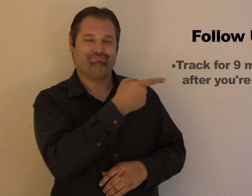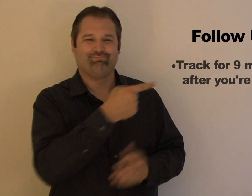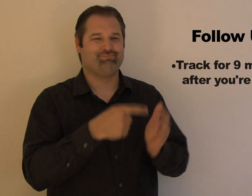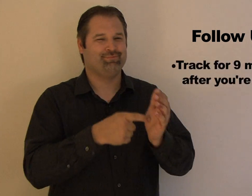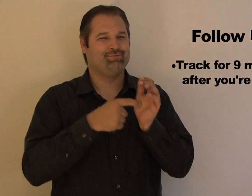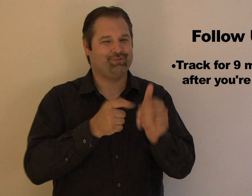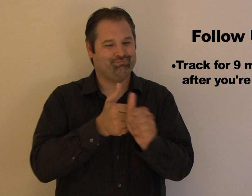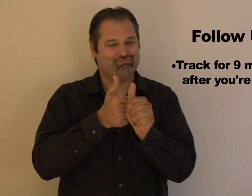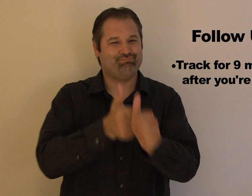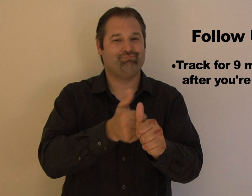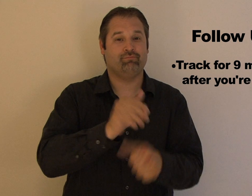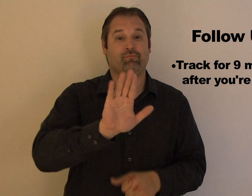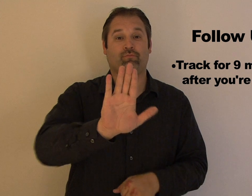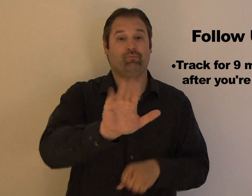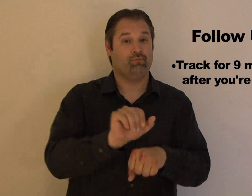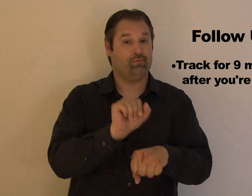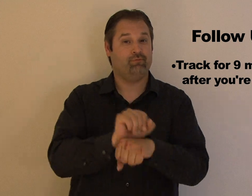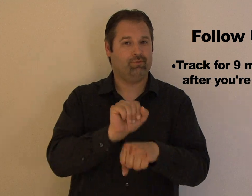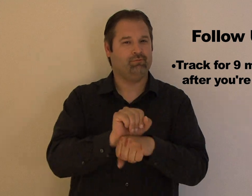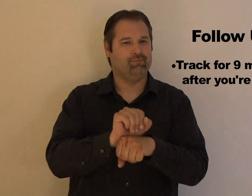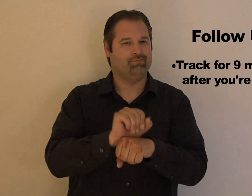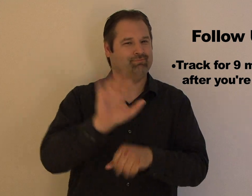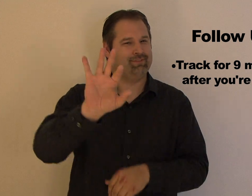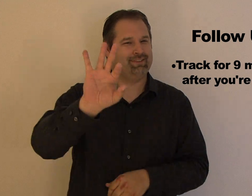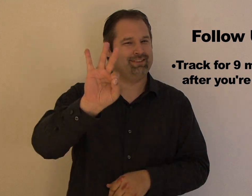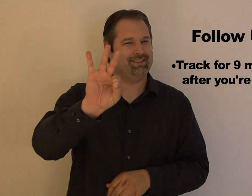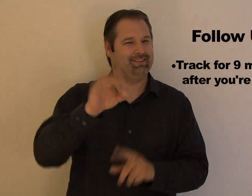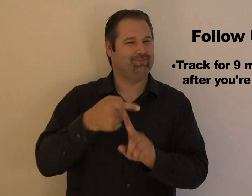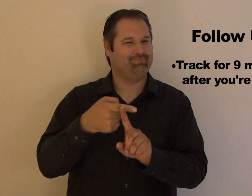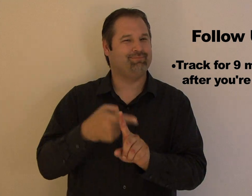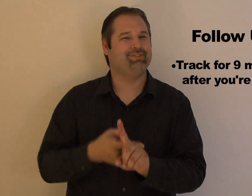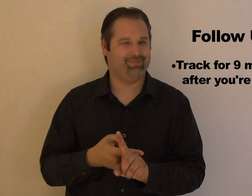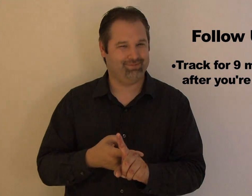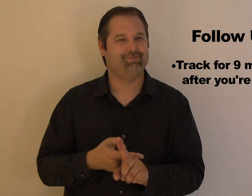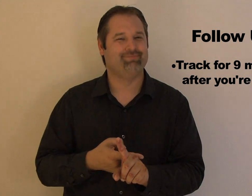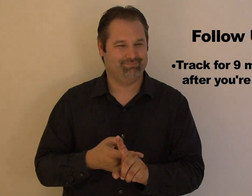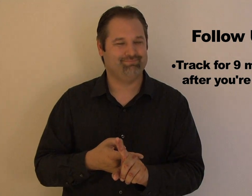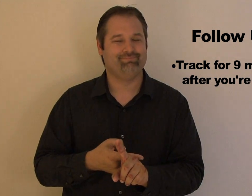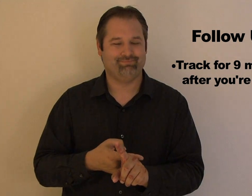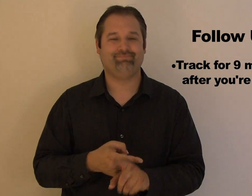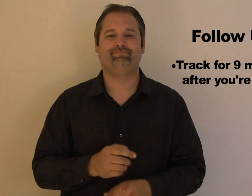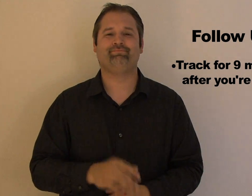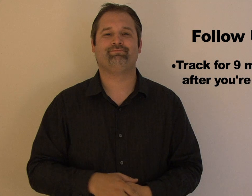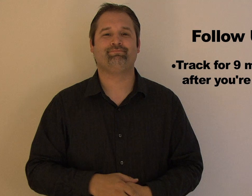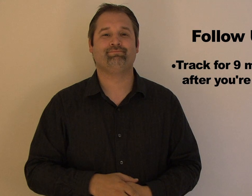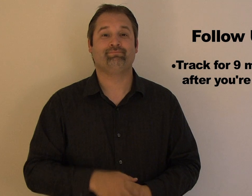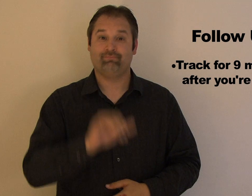Once you get a job, Michigan Works must track your employment for 9 months.